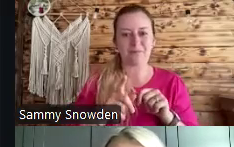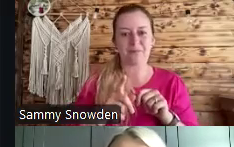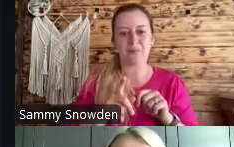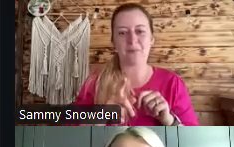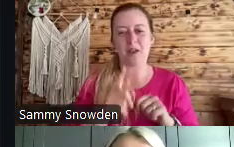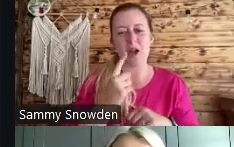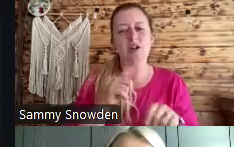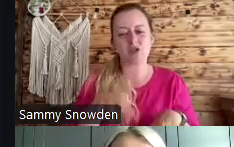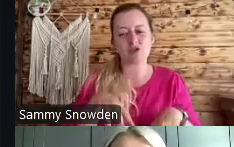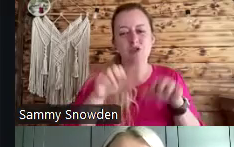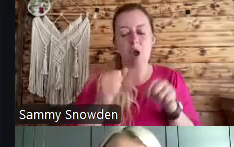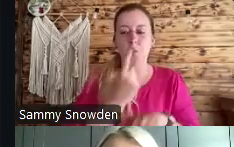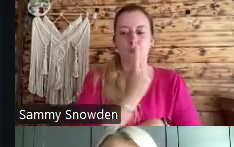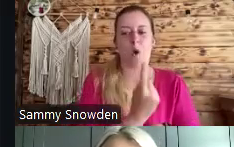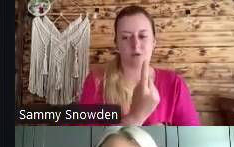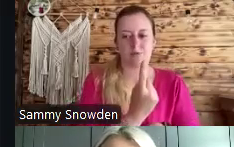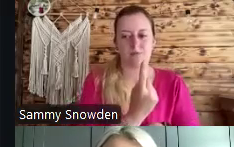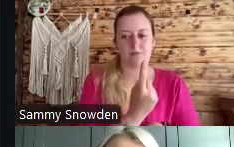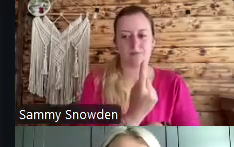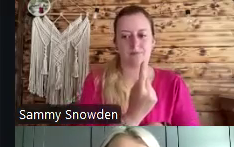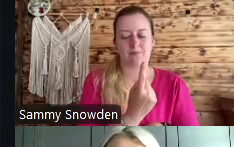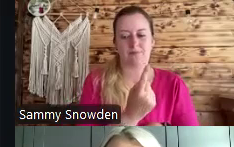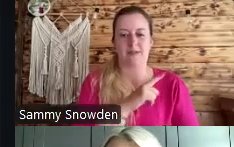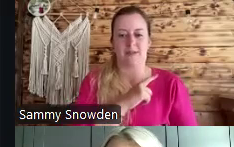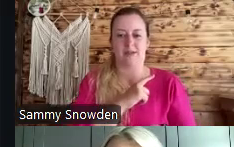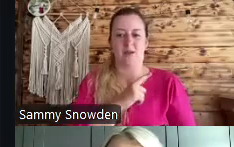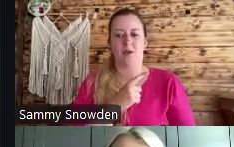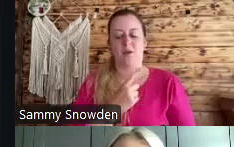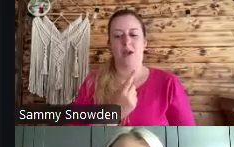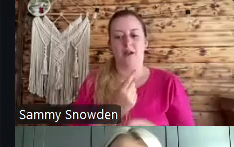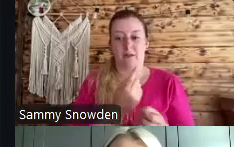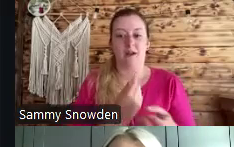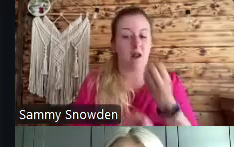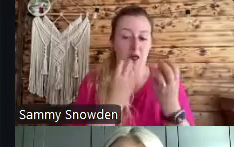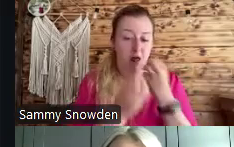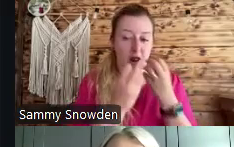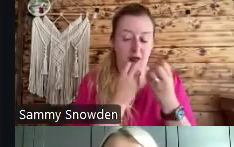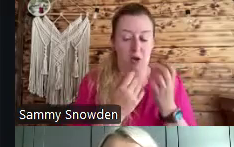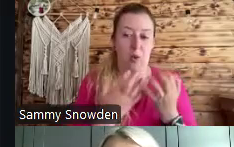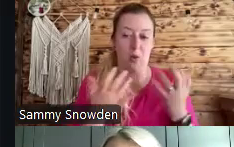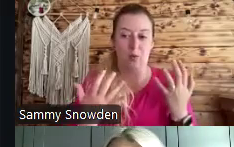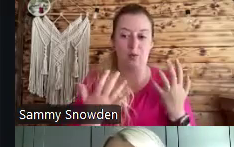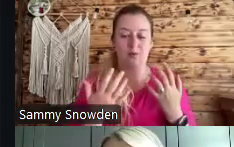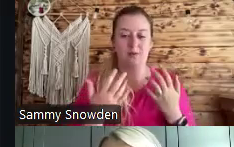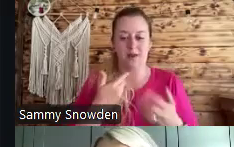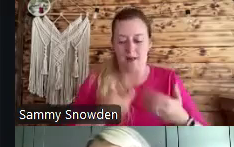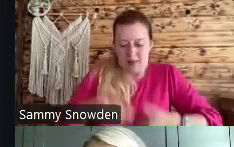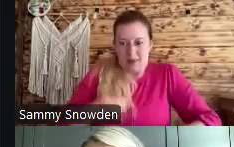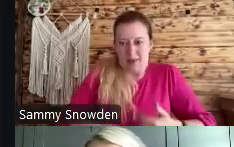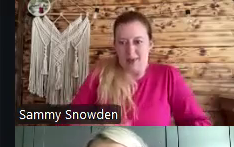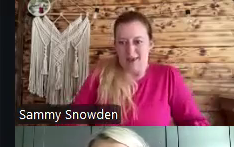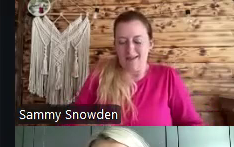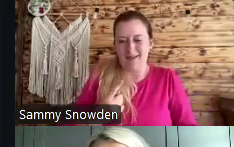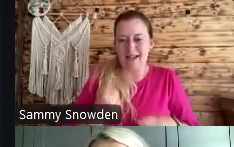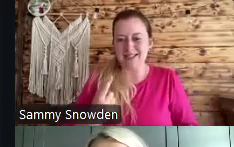as well. So that's Terrazyme. So lemon in water and Terrazyme, you can take one with each